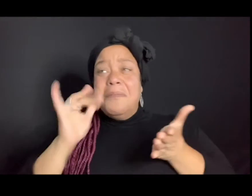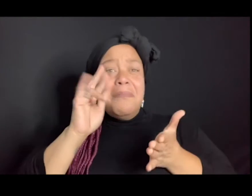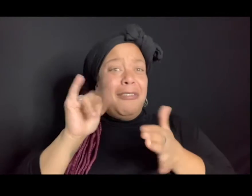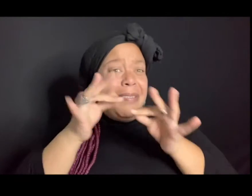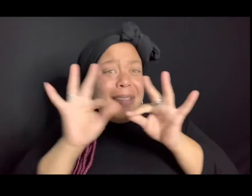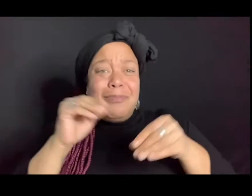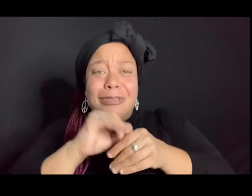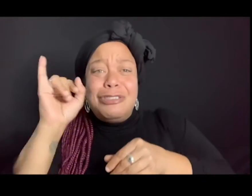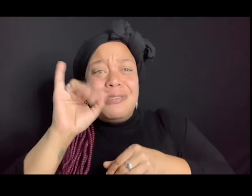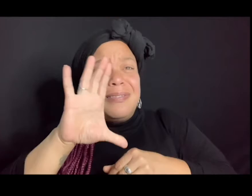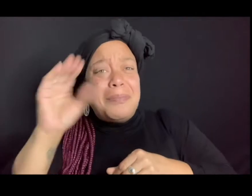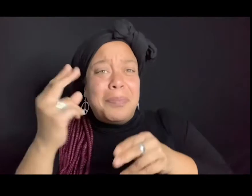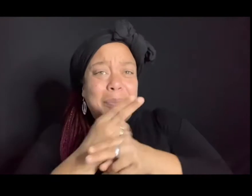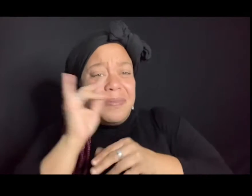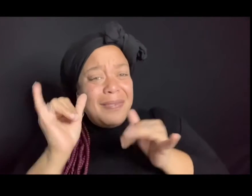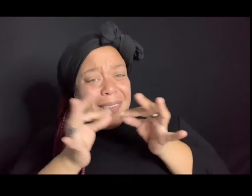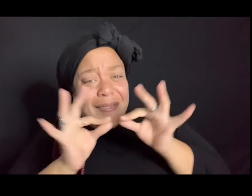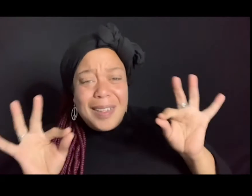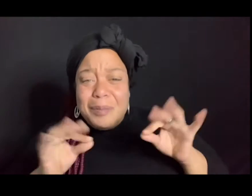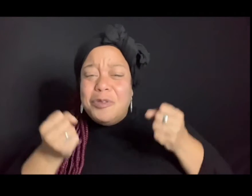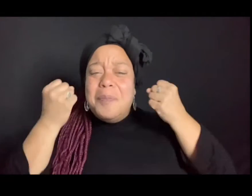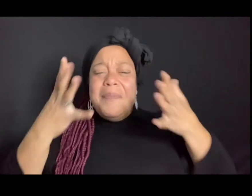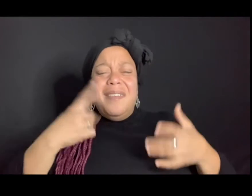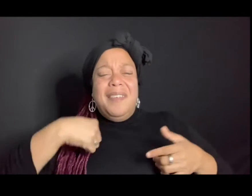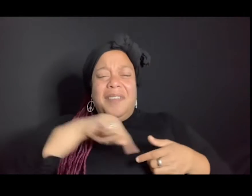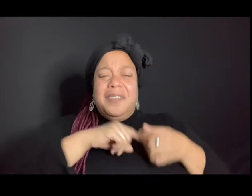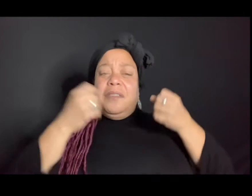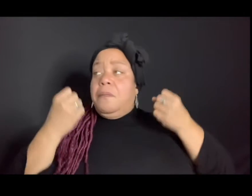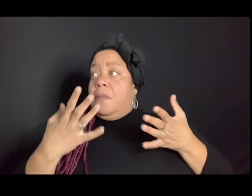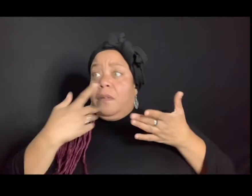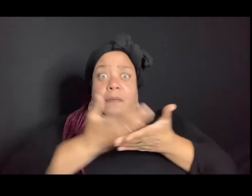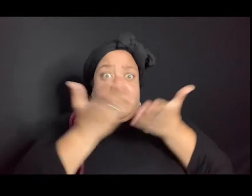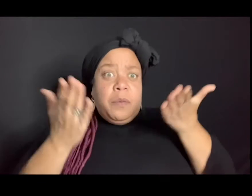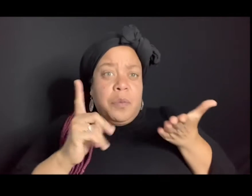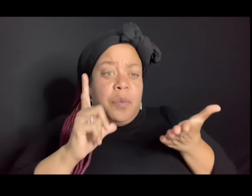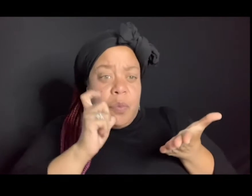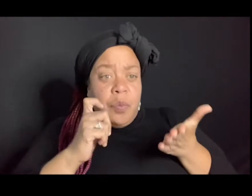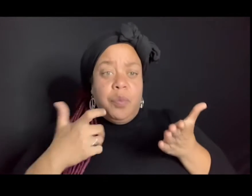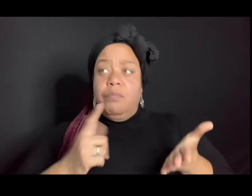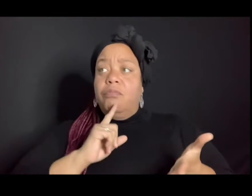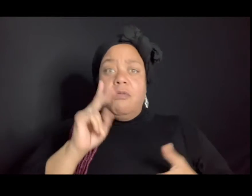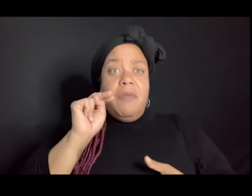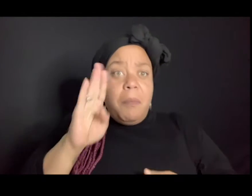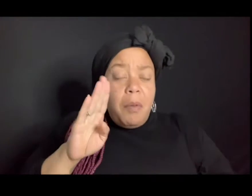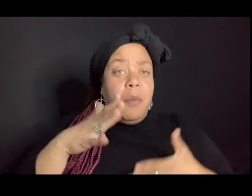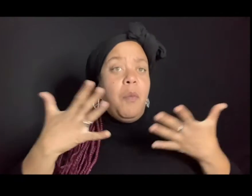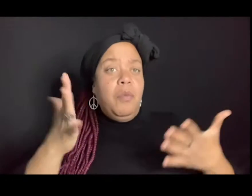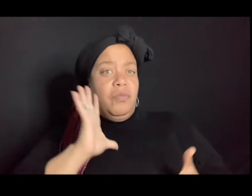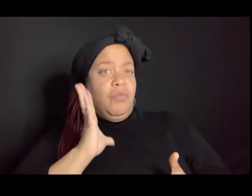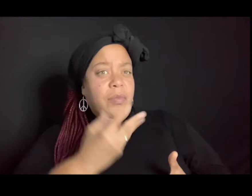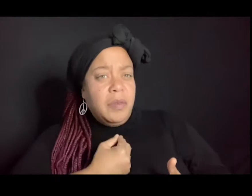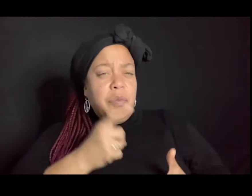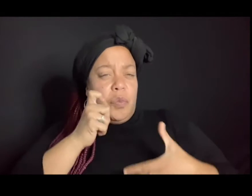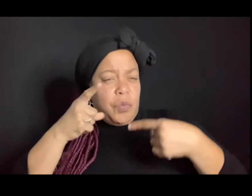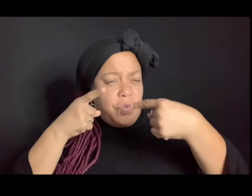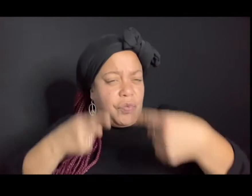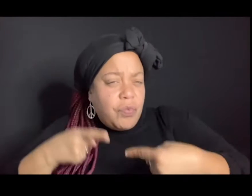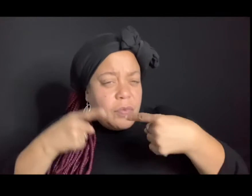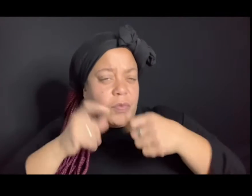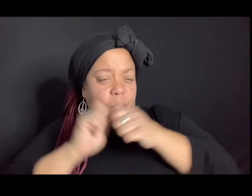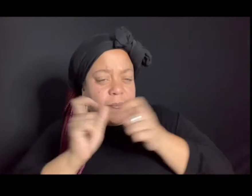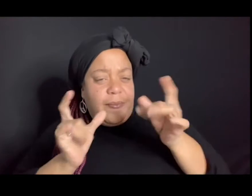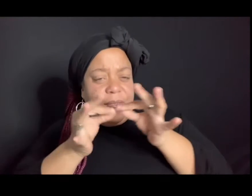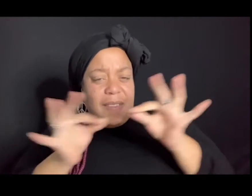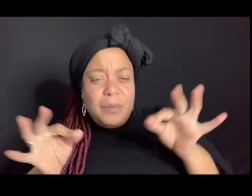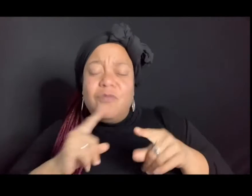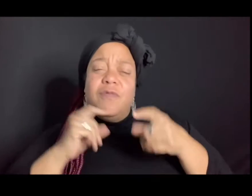language. And so for many of us and many of you out there who are non-binary or trans, and who struggle with that language, there